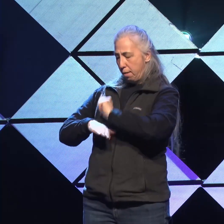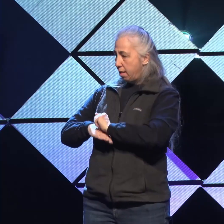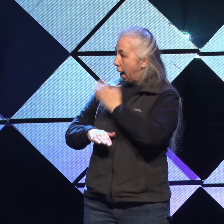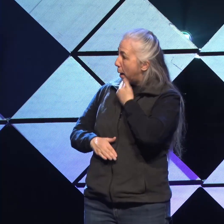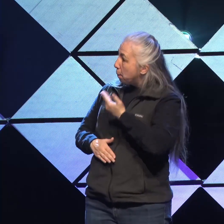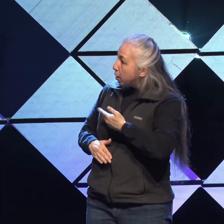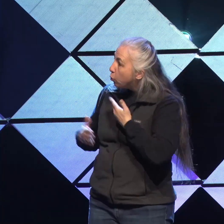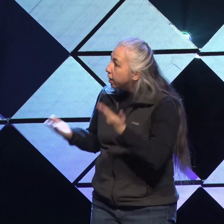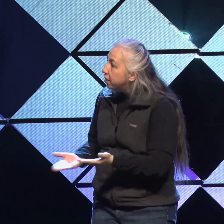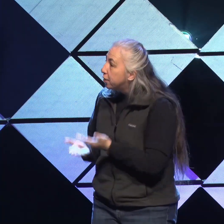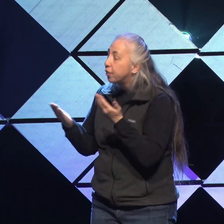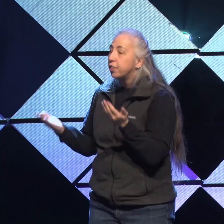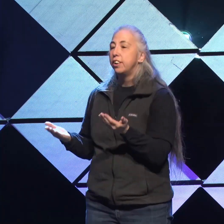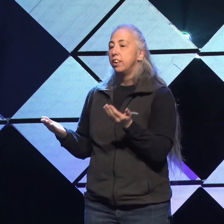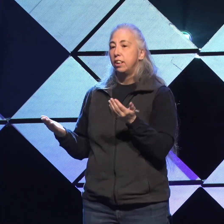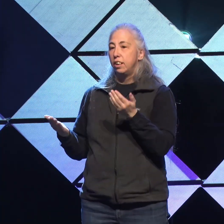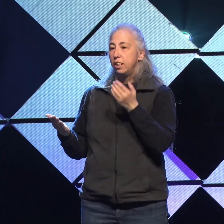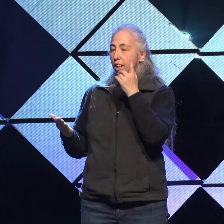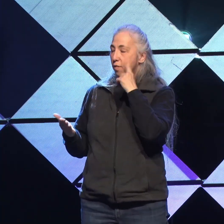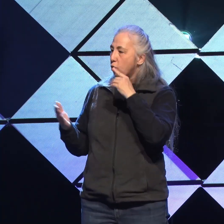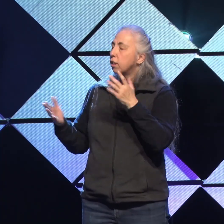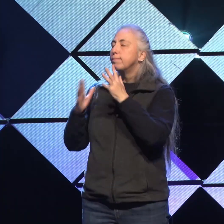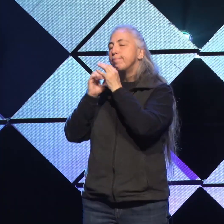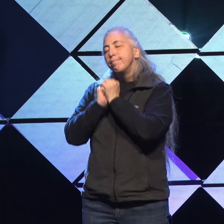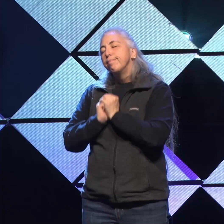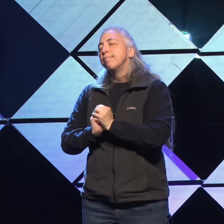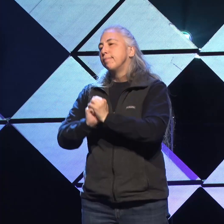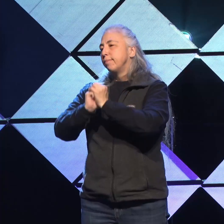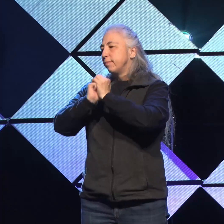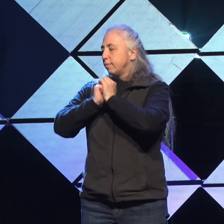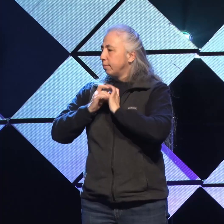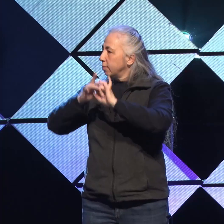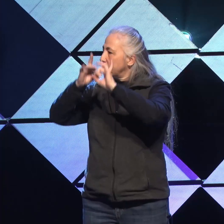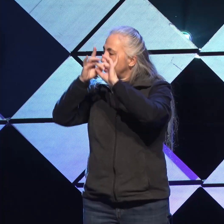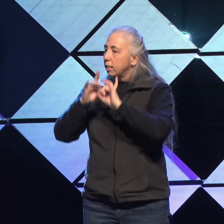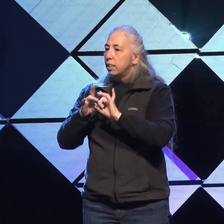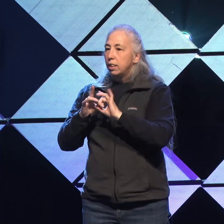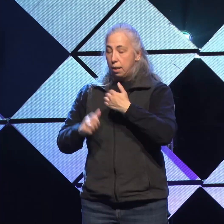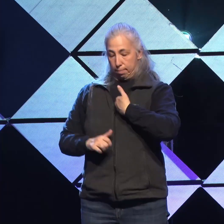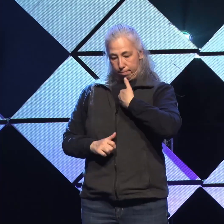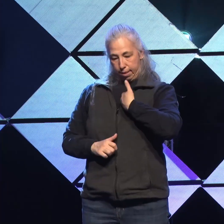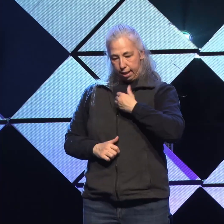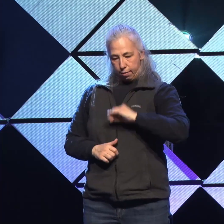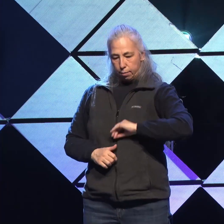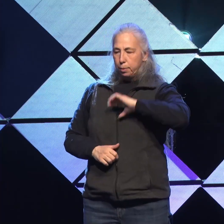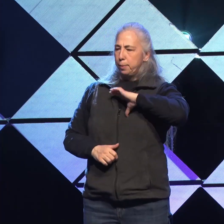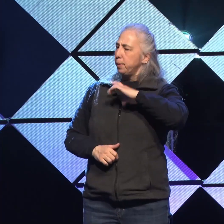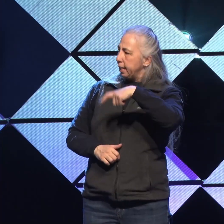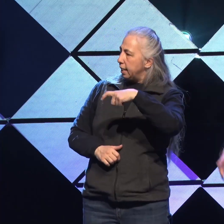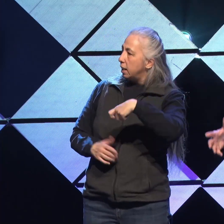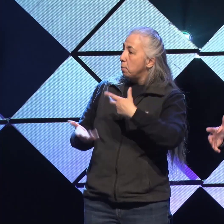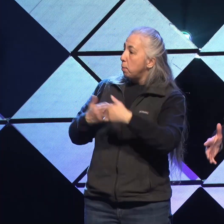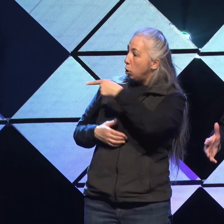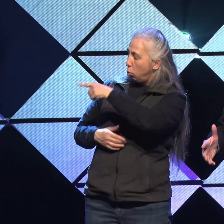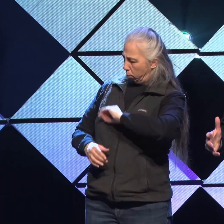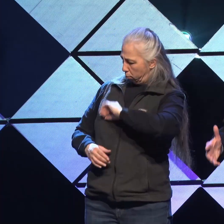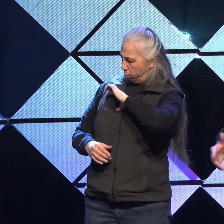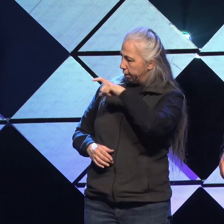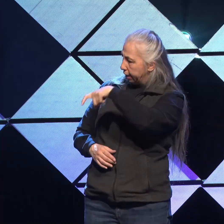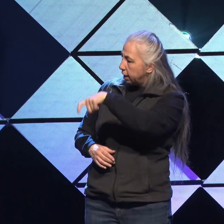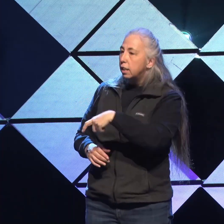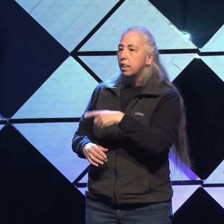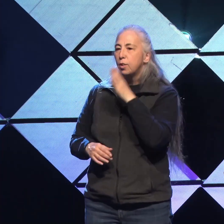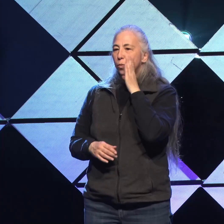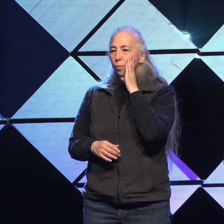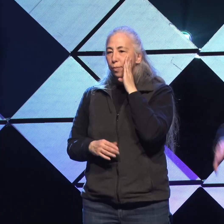here. So glad you're here for this service. I mean, I need it. Maybe you'll need it too, but we're going to learn about a